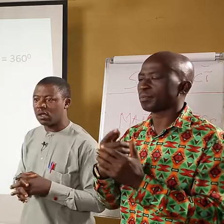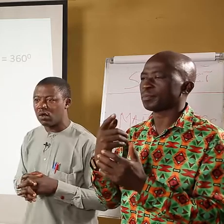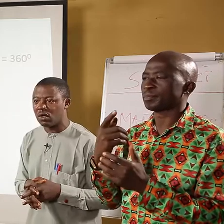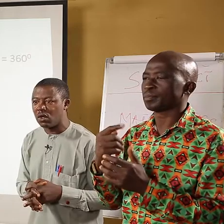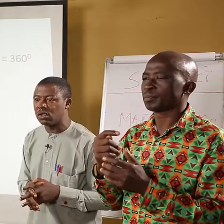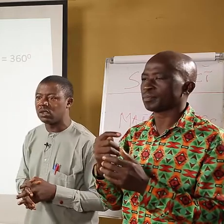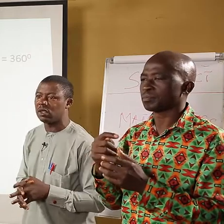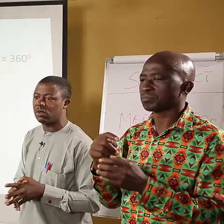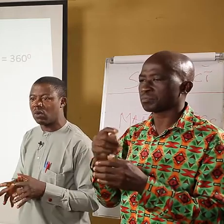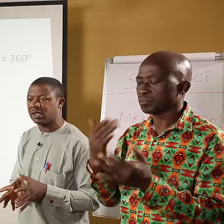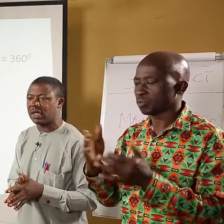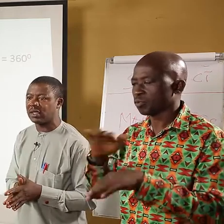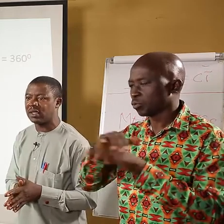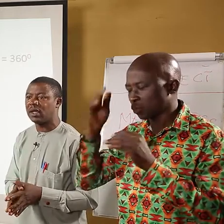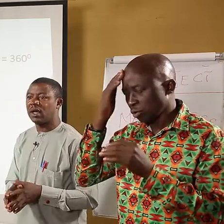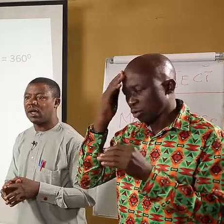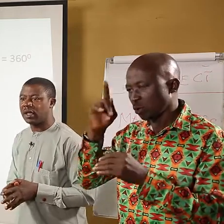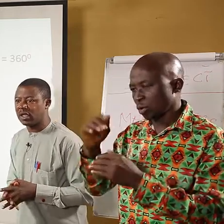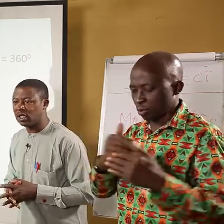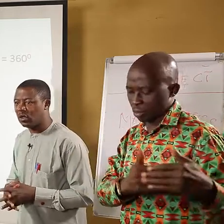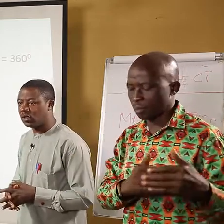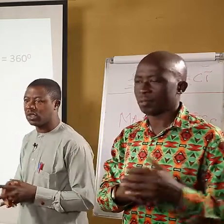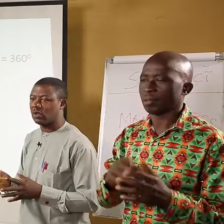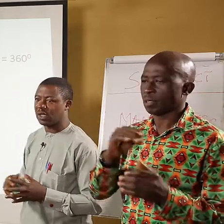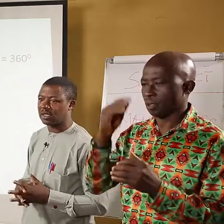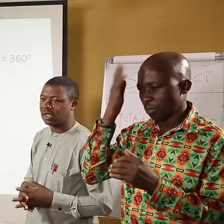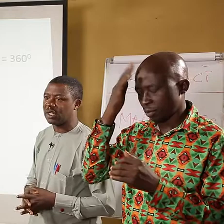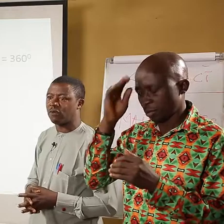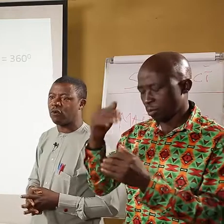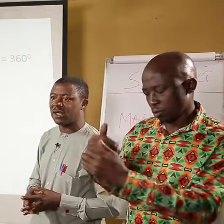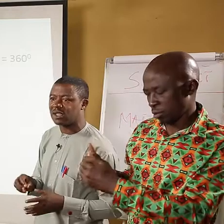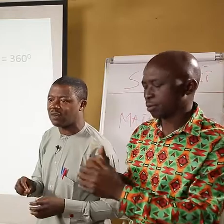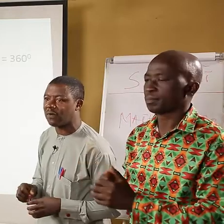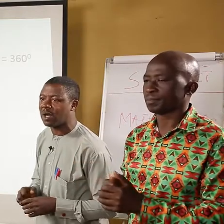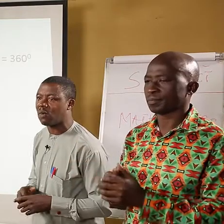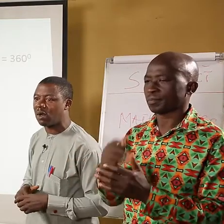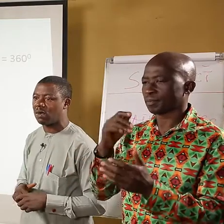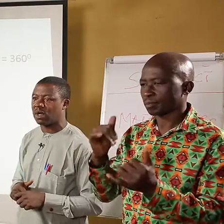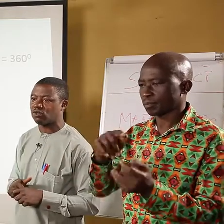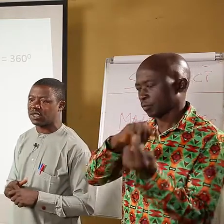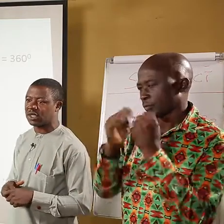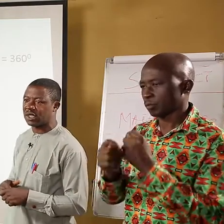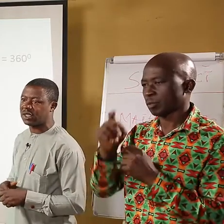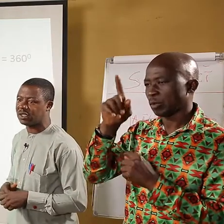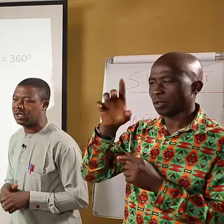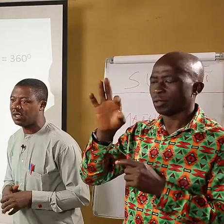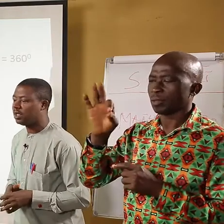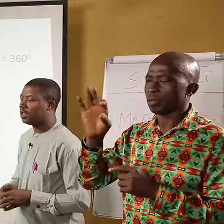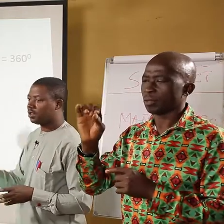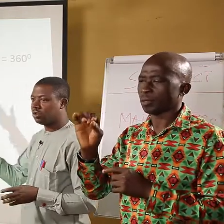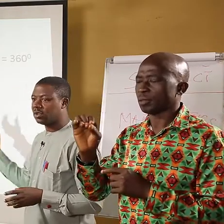the unknown in one side and then the known in the other side. Therefore, we transfer 120